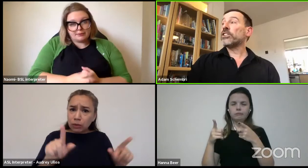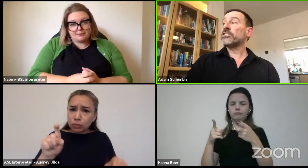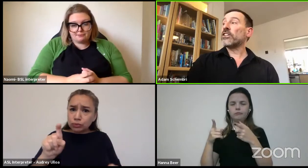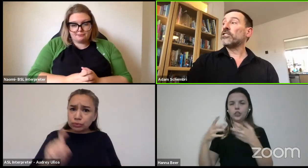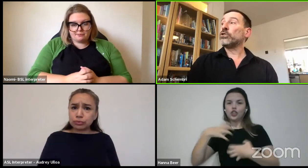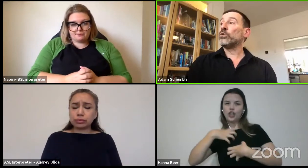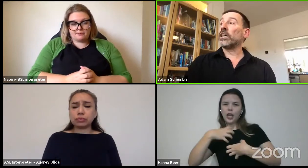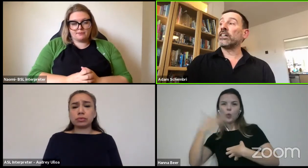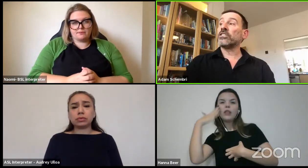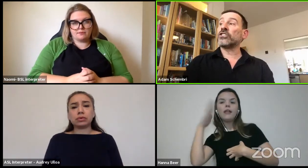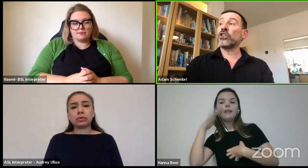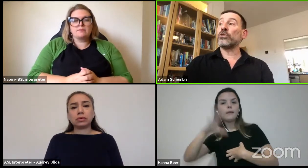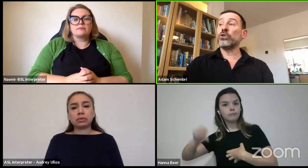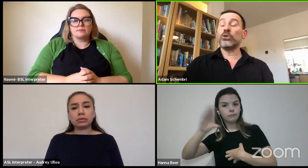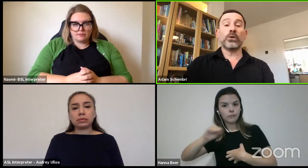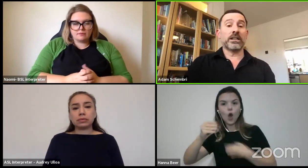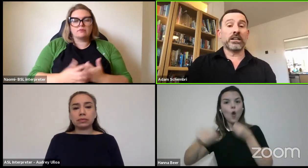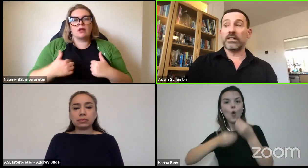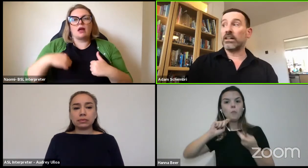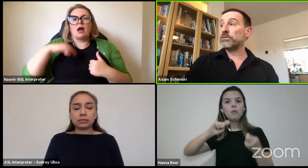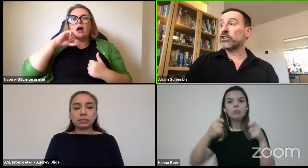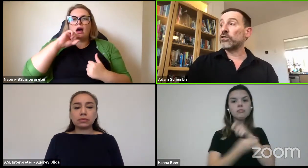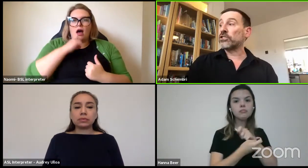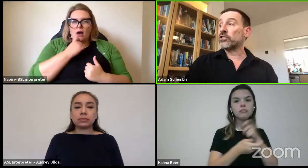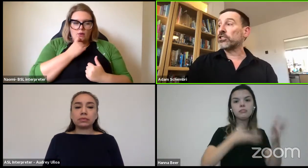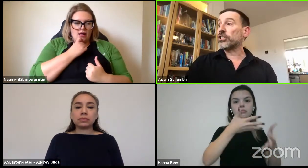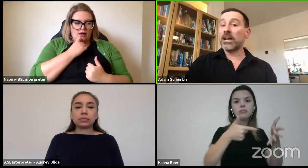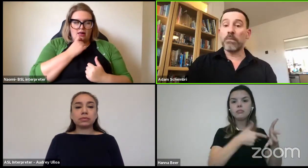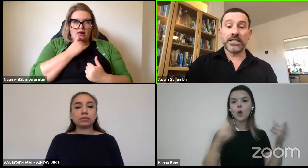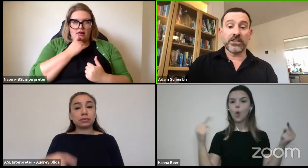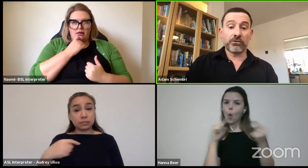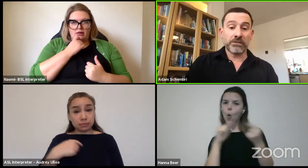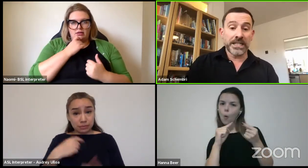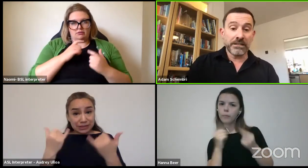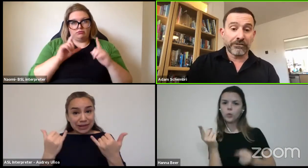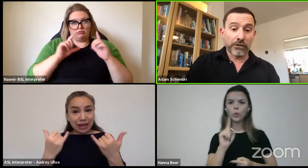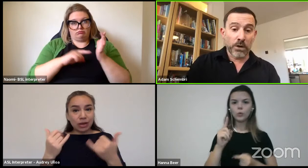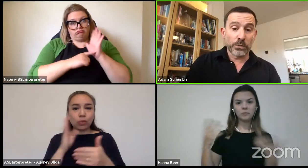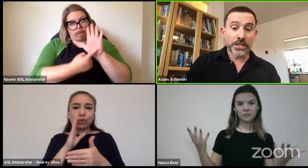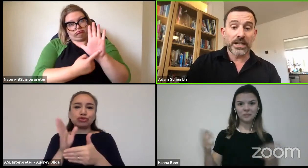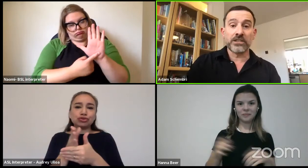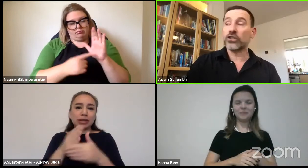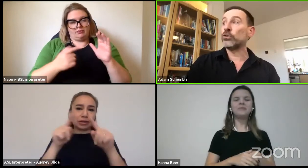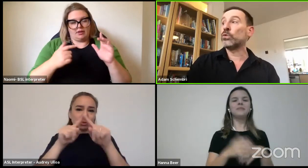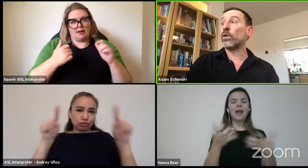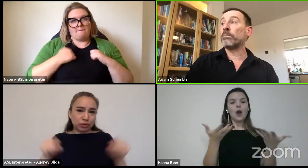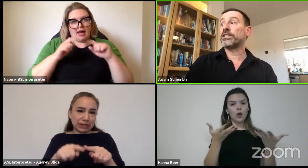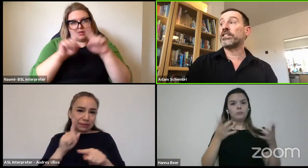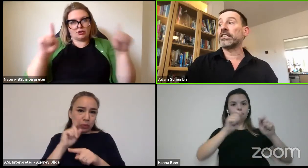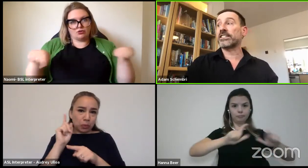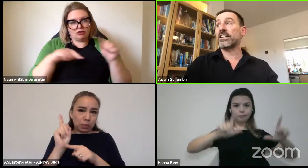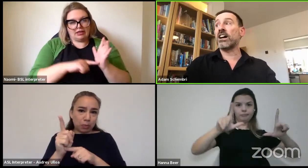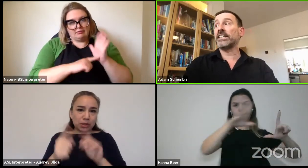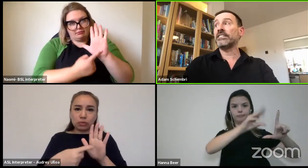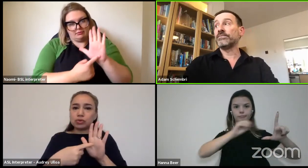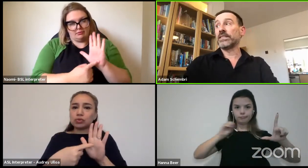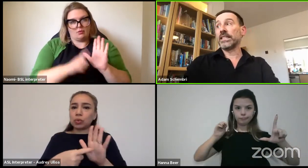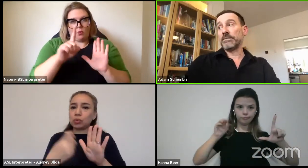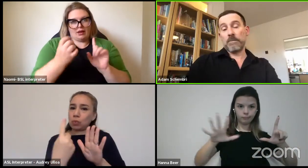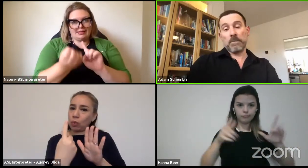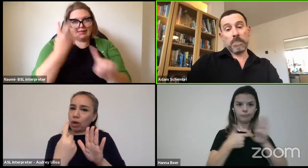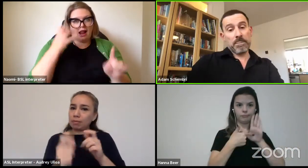Now, I'm just going to show you, I'm just going to share my screen for a moment and show you one particular slide.